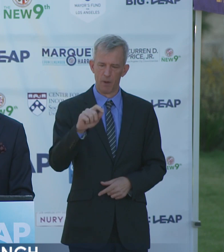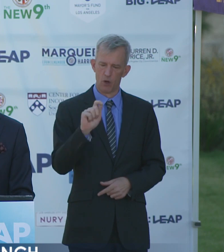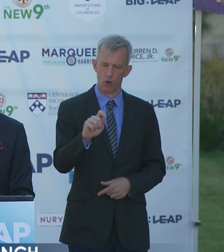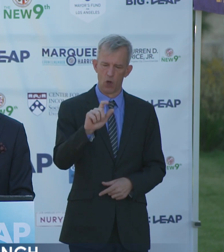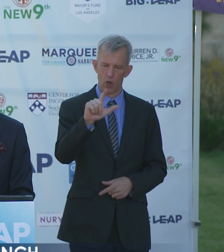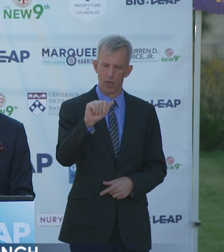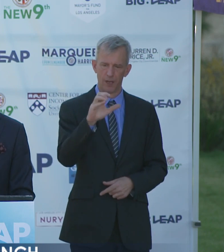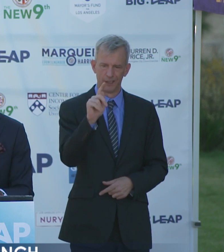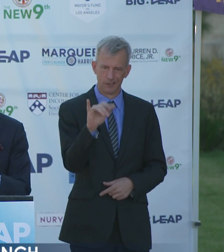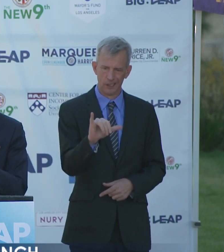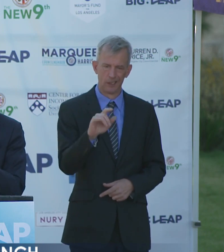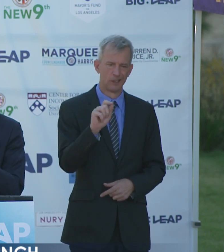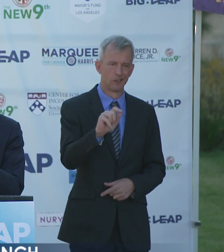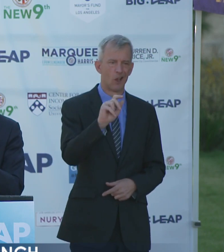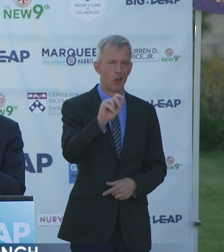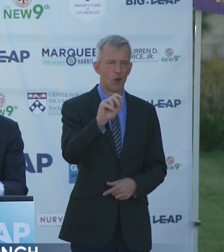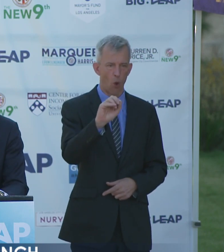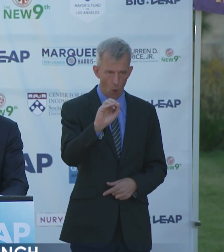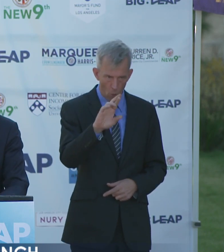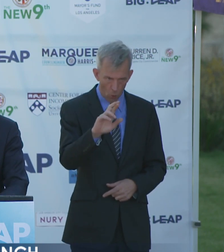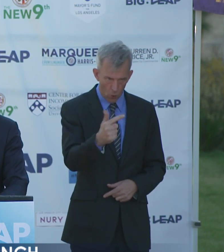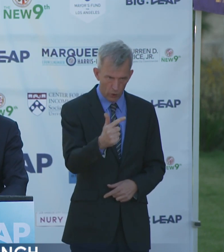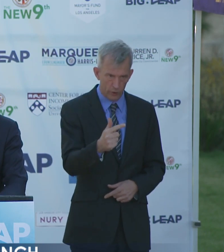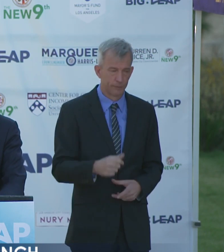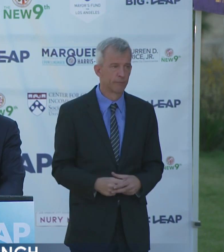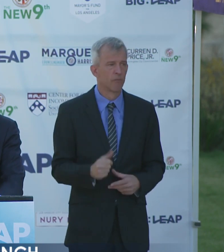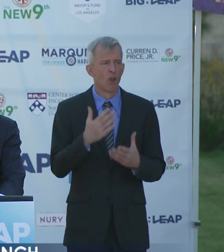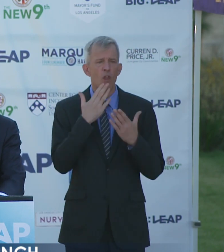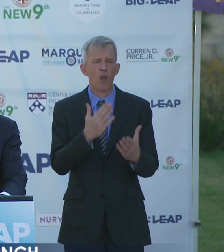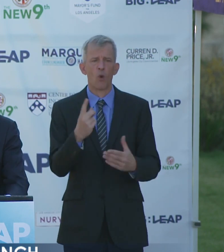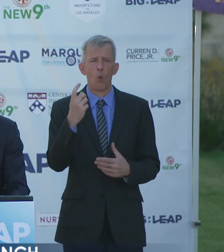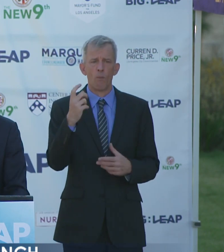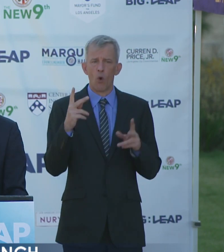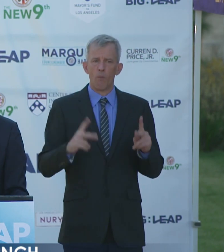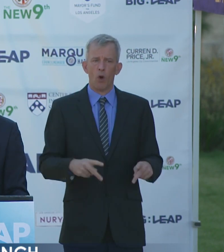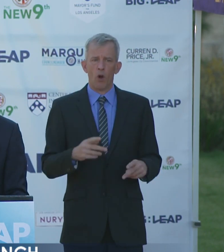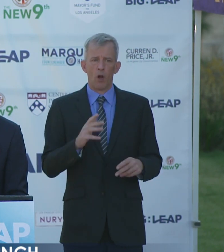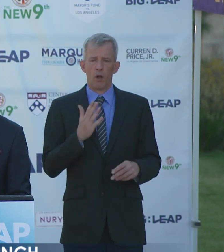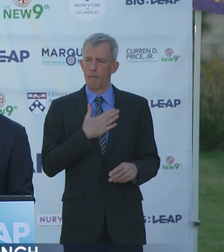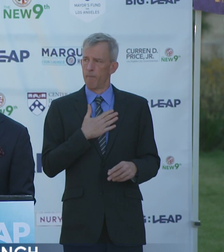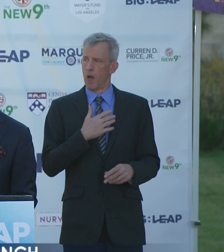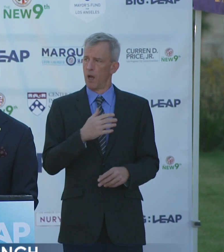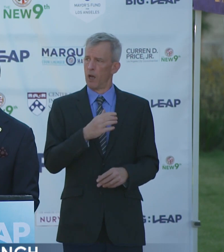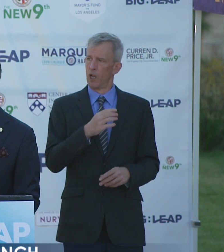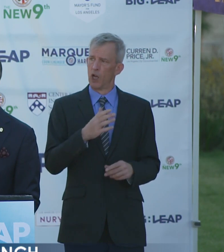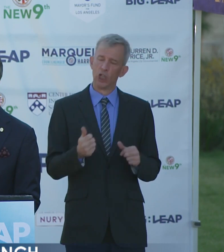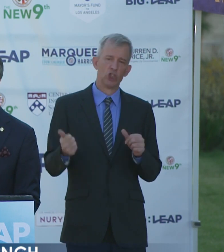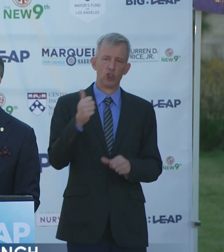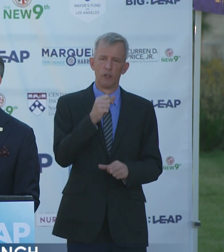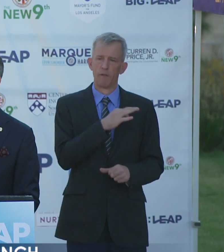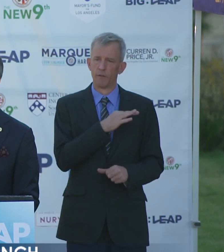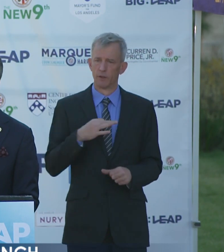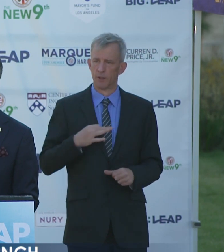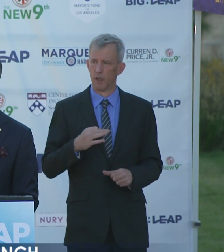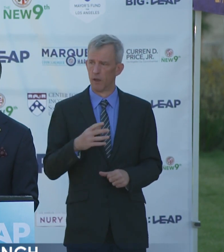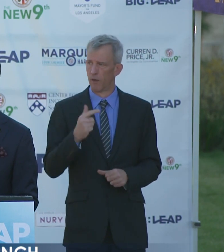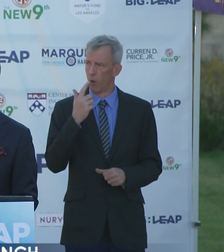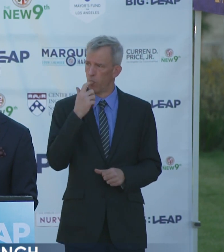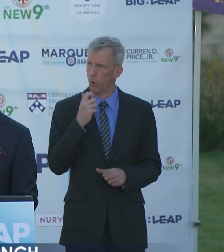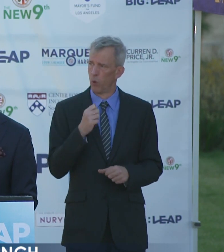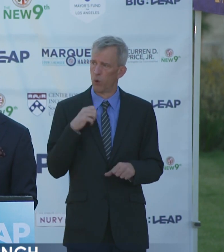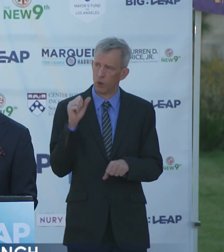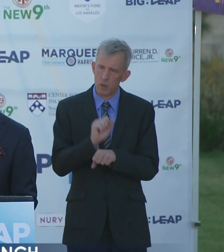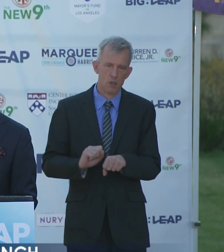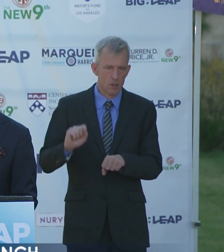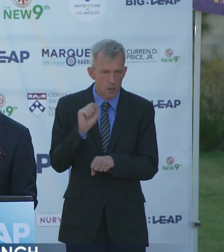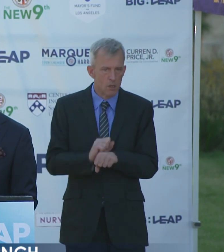bigleap.lacity.org. And let me also thank one other person, who's my Deputy Chief of Staff, Andre Herndon, who has put blood, sweat, and tears into